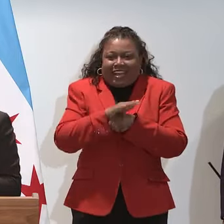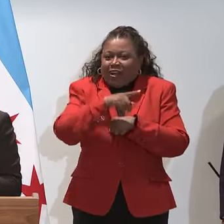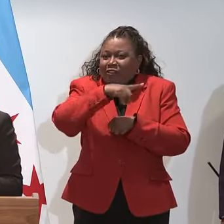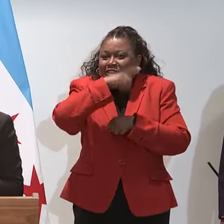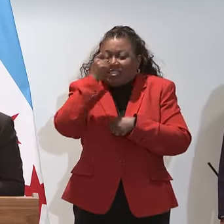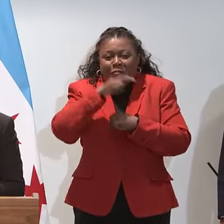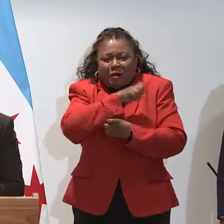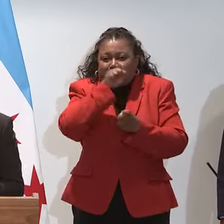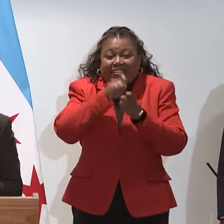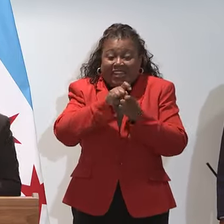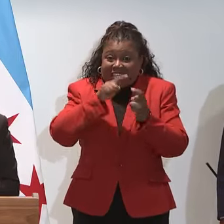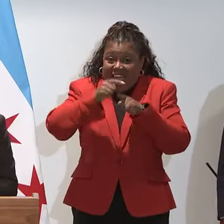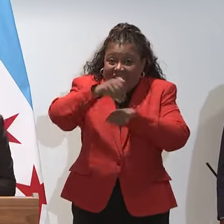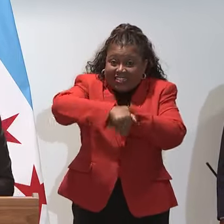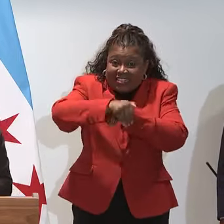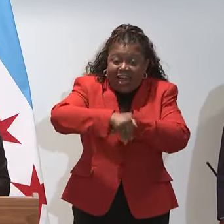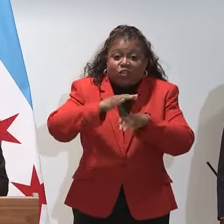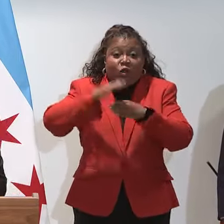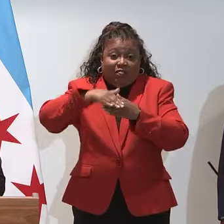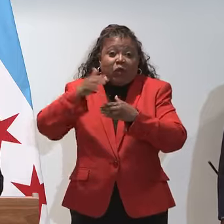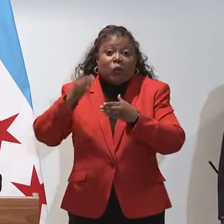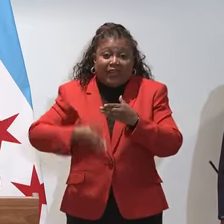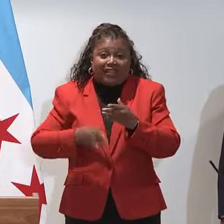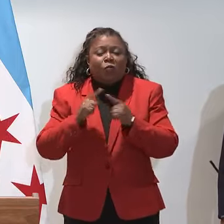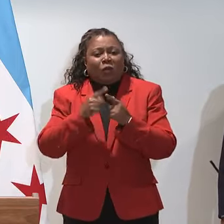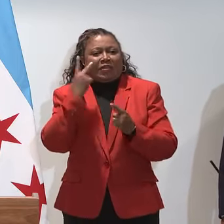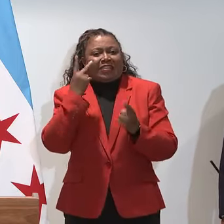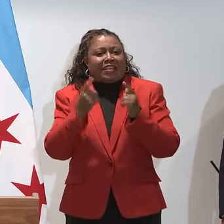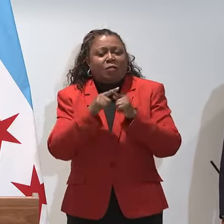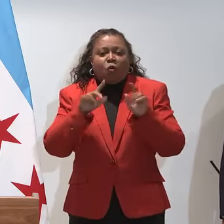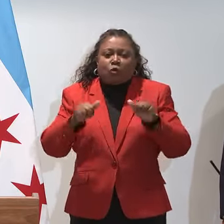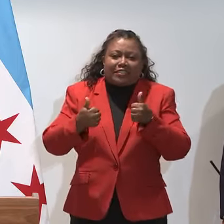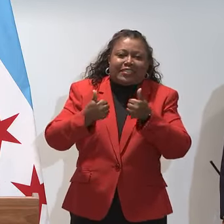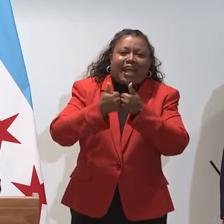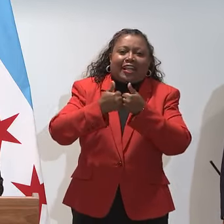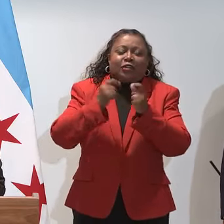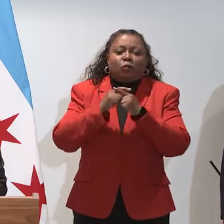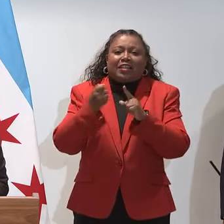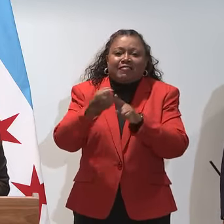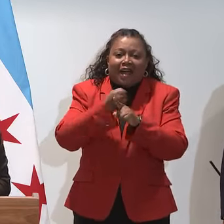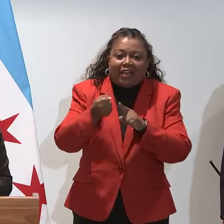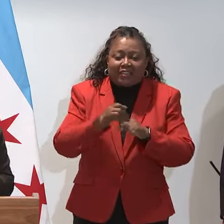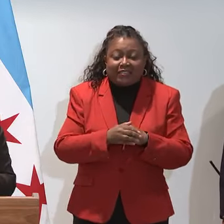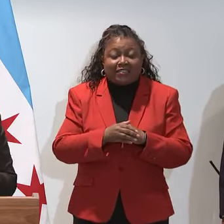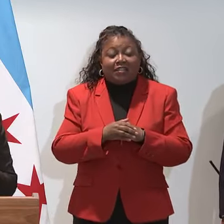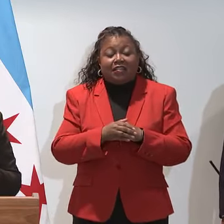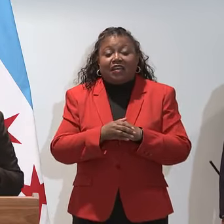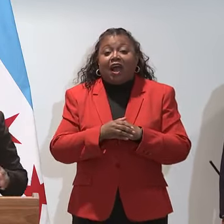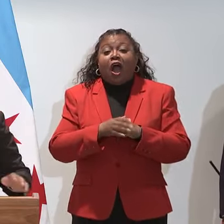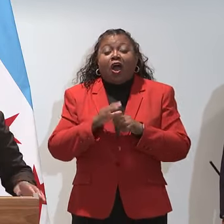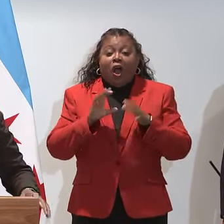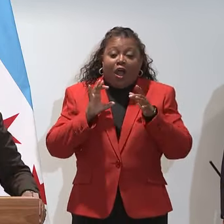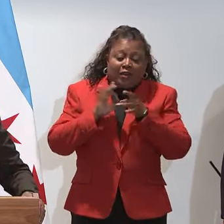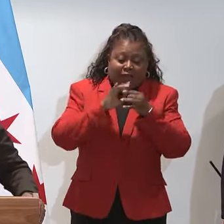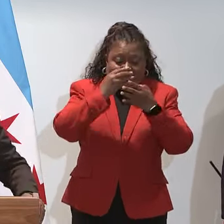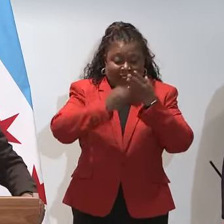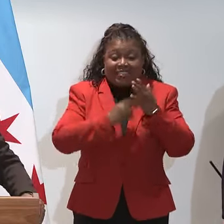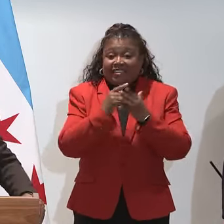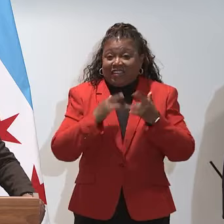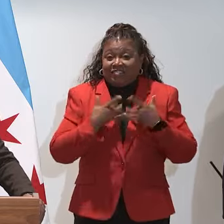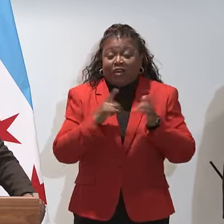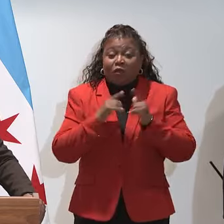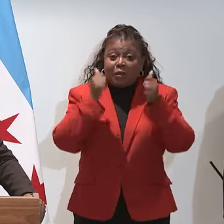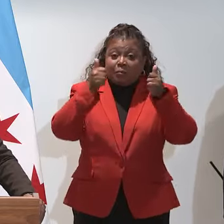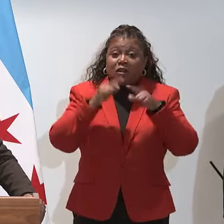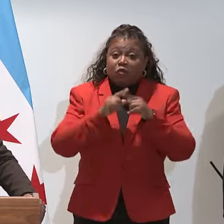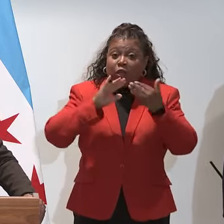summer, particularly at night and on the weekends when we see the most challenges with violence. A cohesive list of these events will